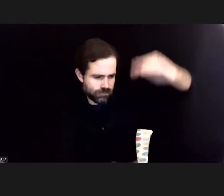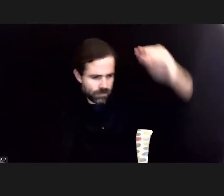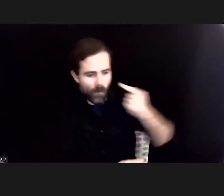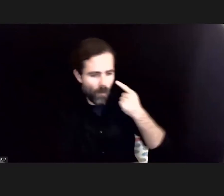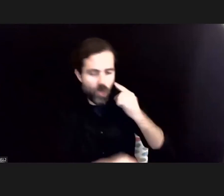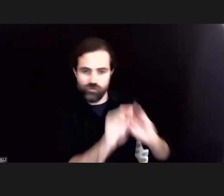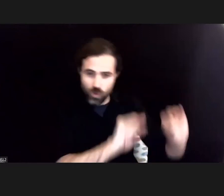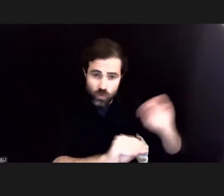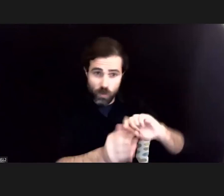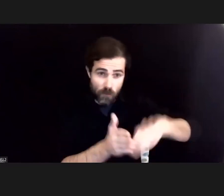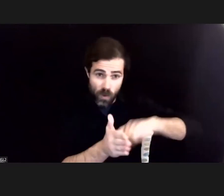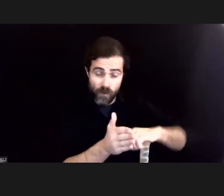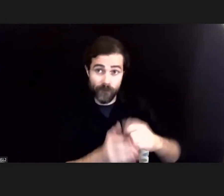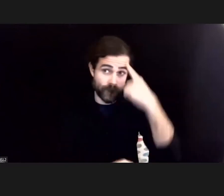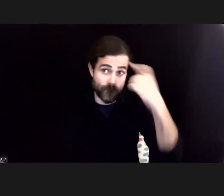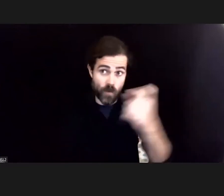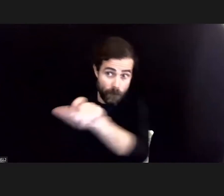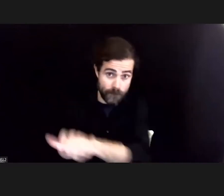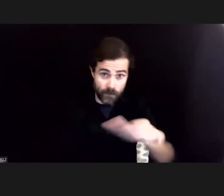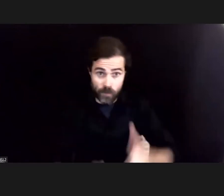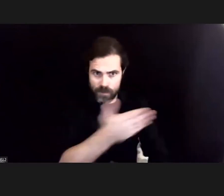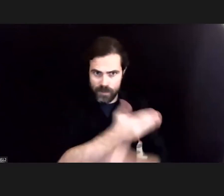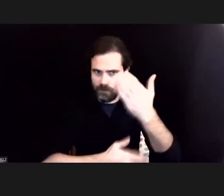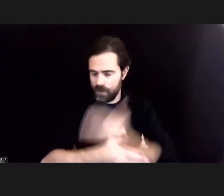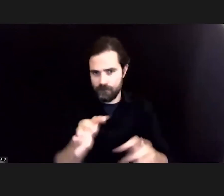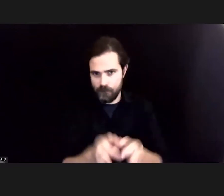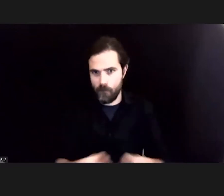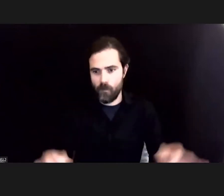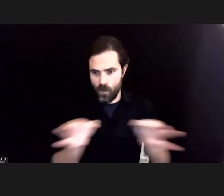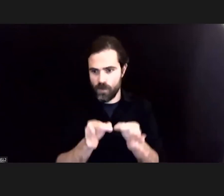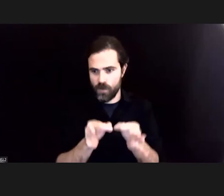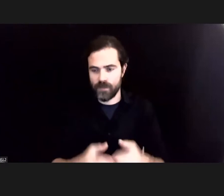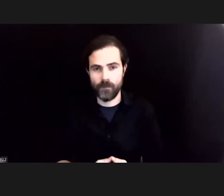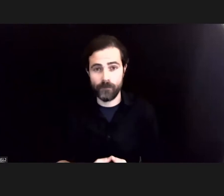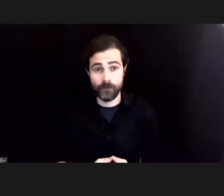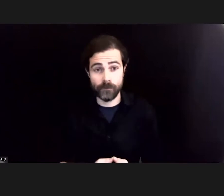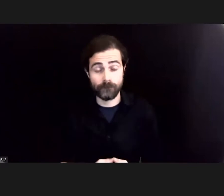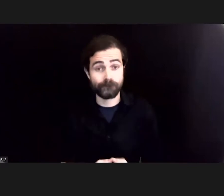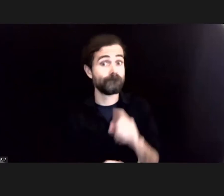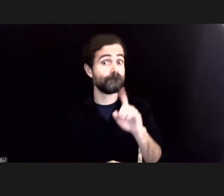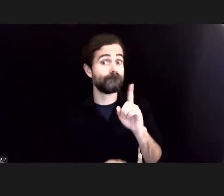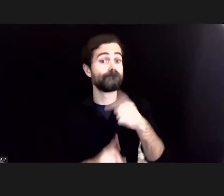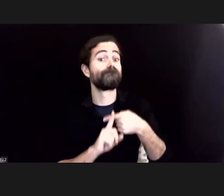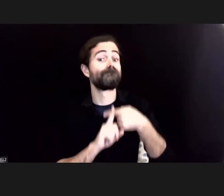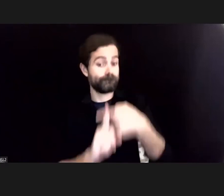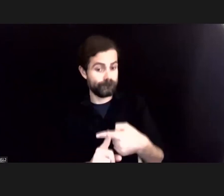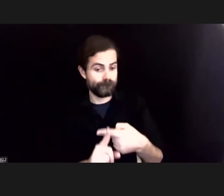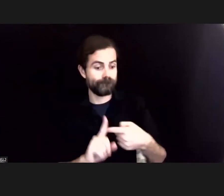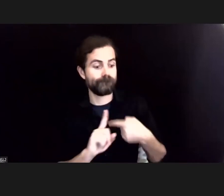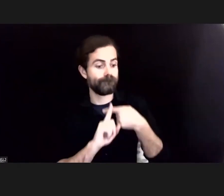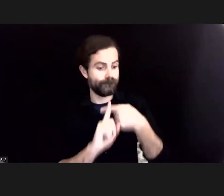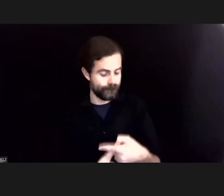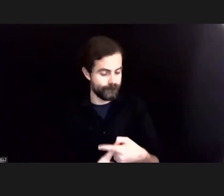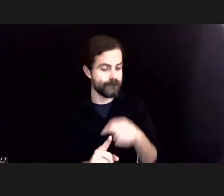great importance. It is important to mention also that in the disability strategy, and I will conclude with this, in